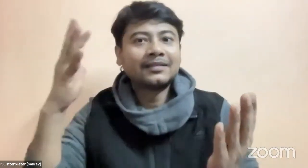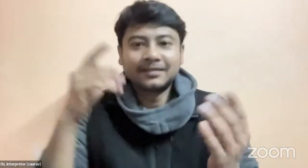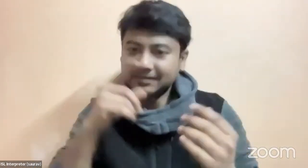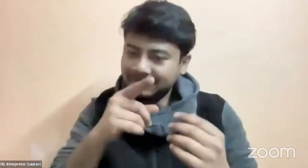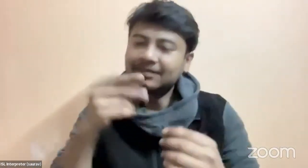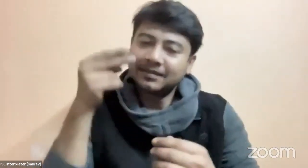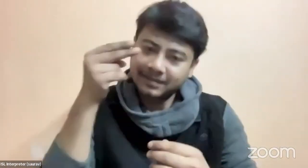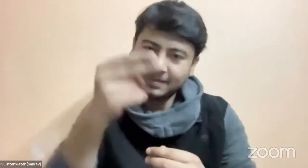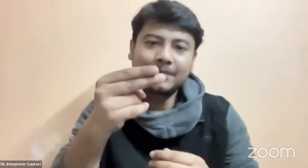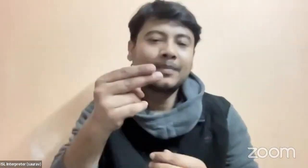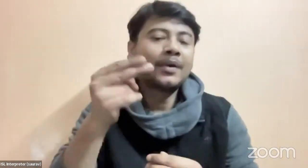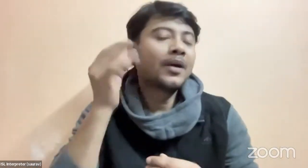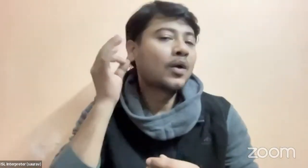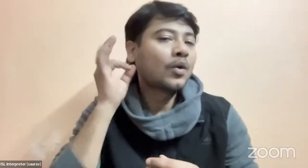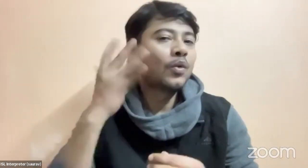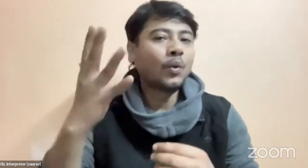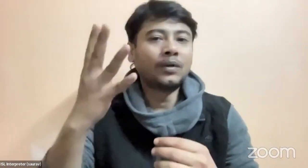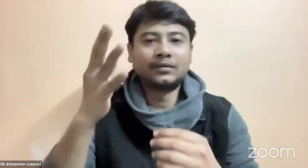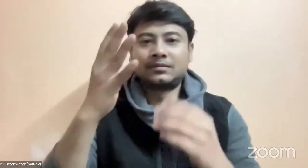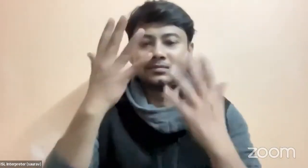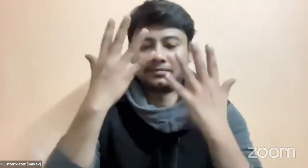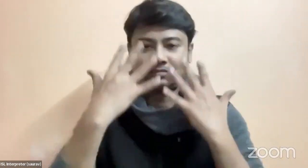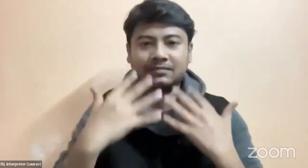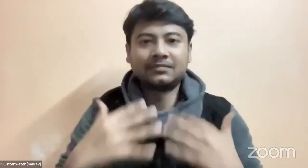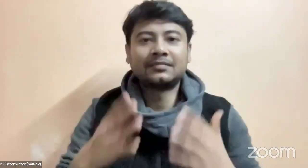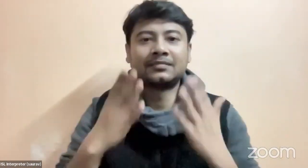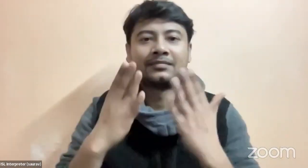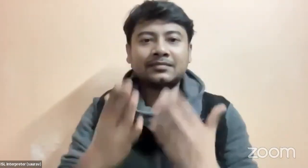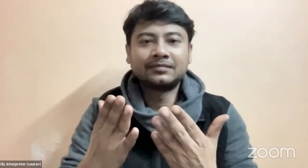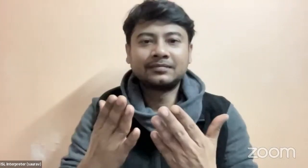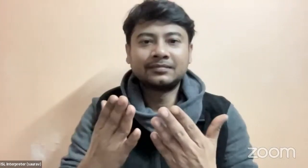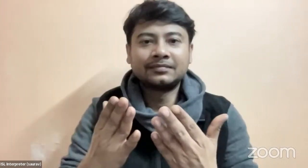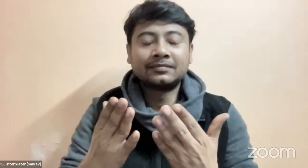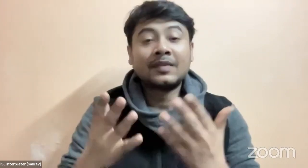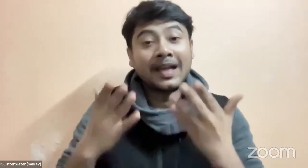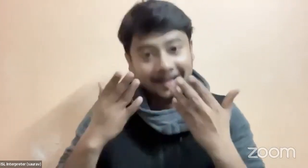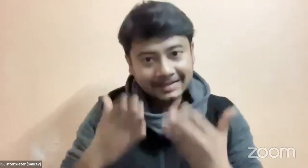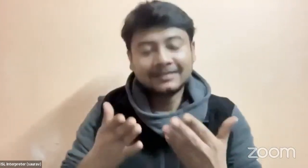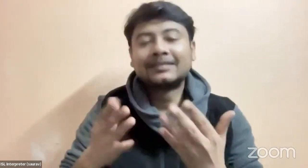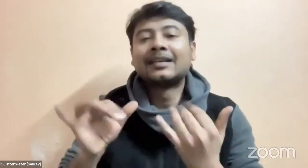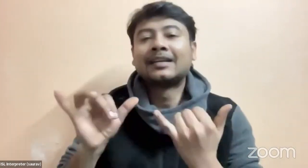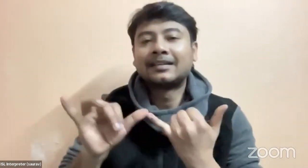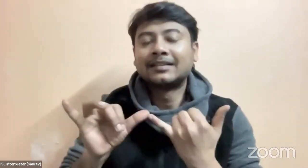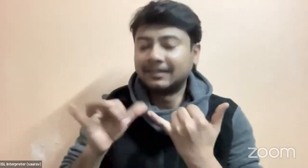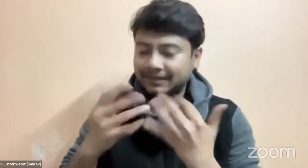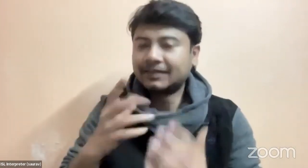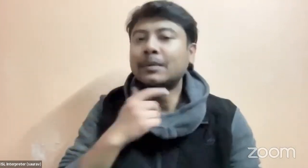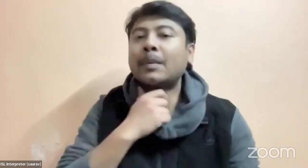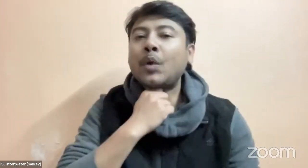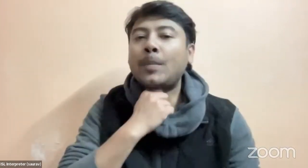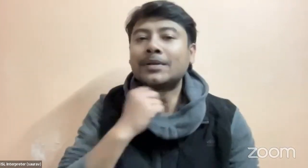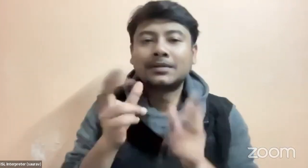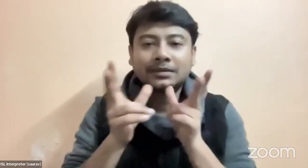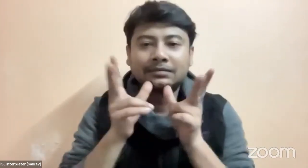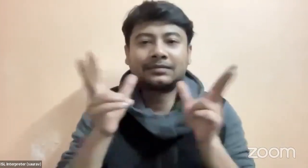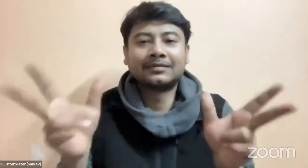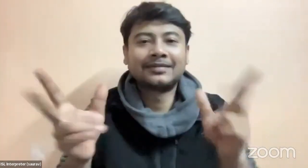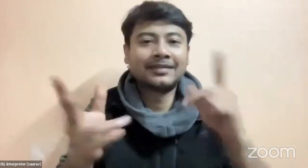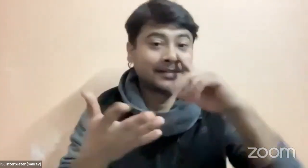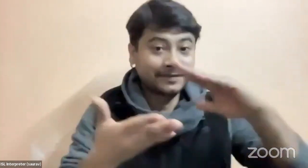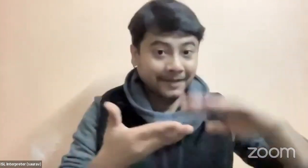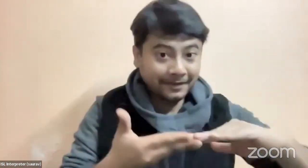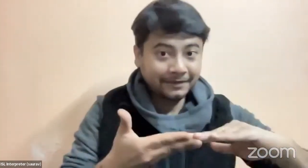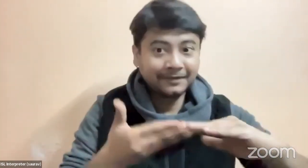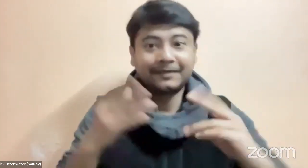So Krishna has promised to Narad Muni and to Rukmini Devi that he will come as Gauranga.